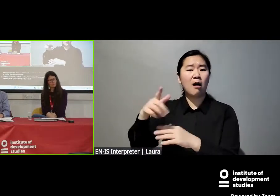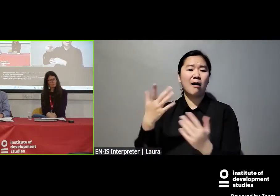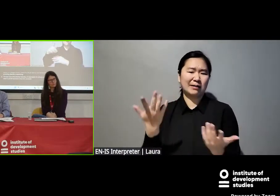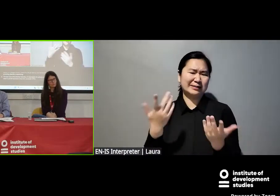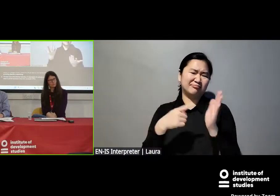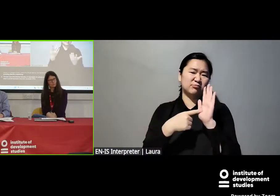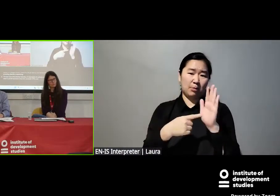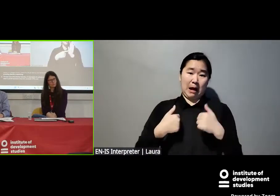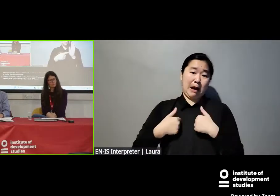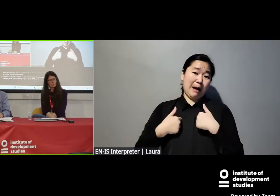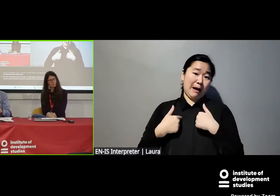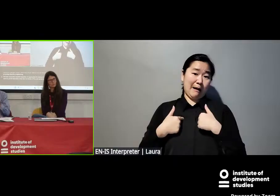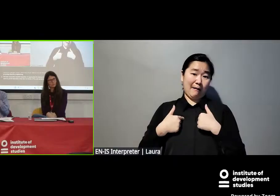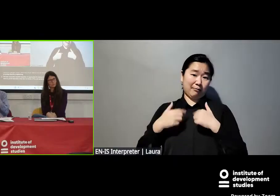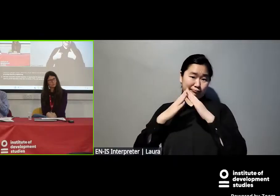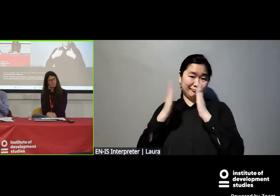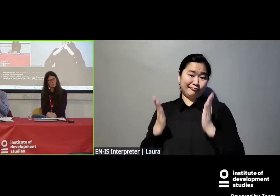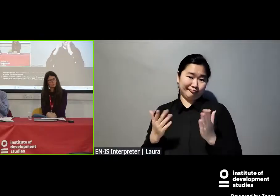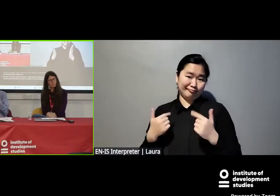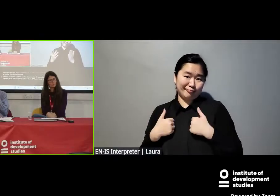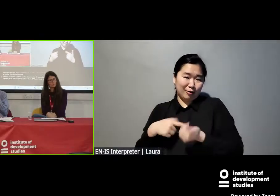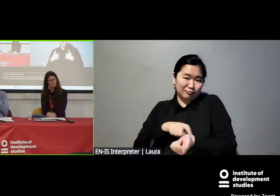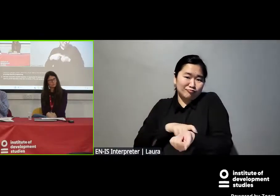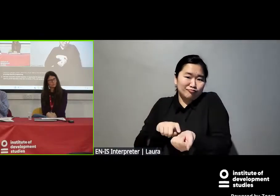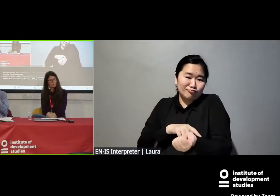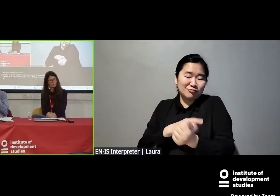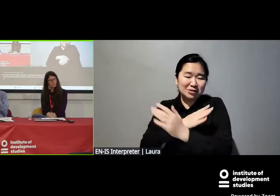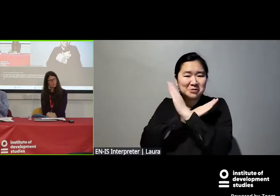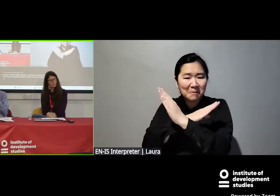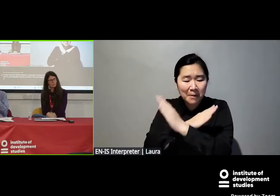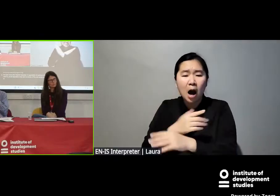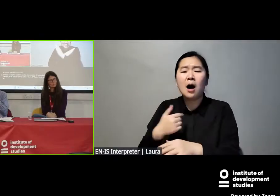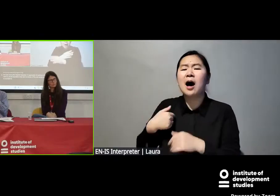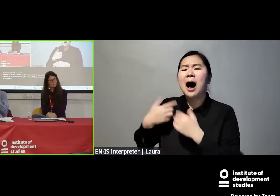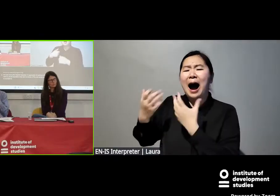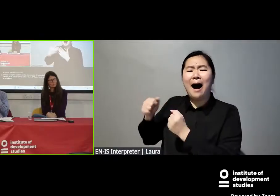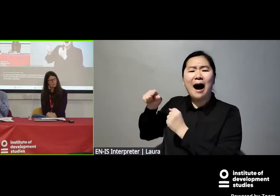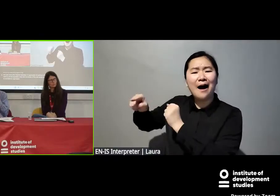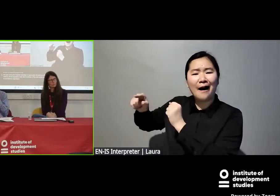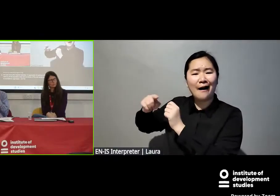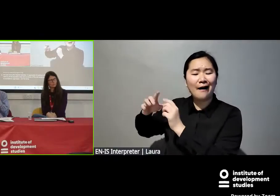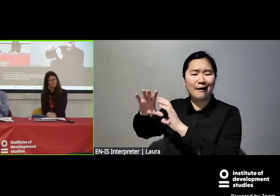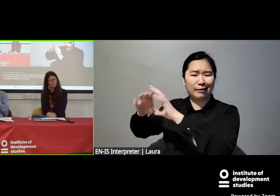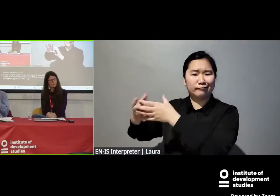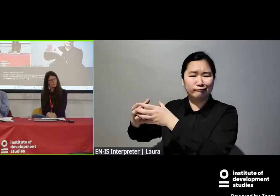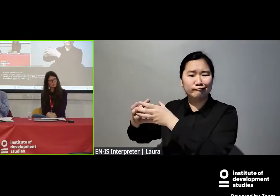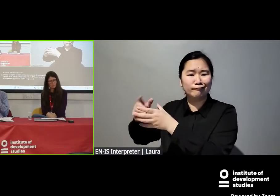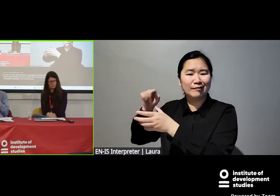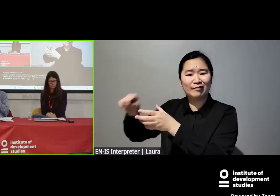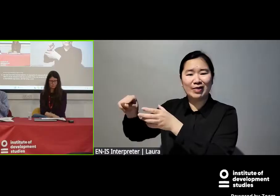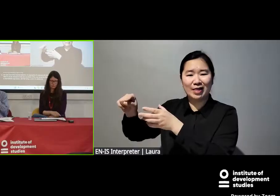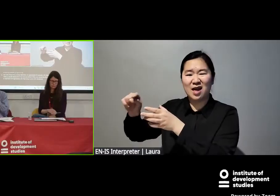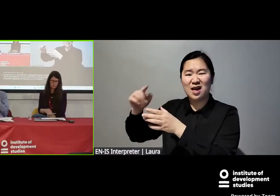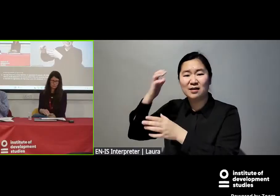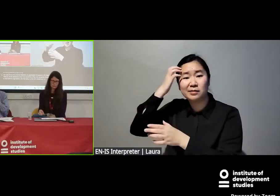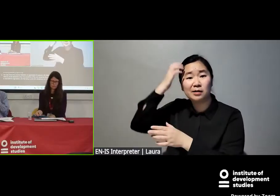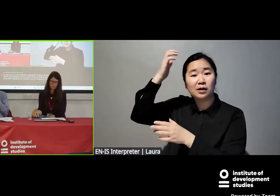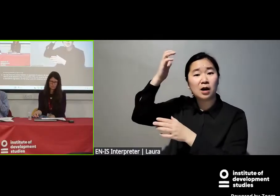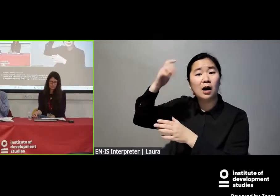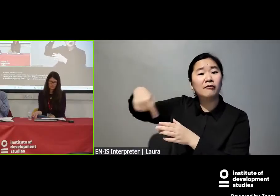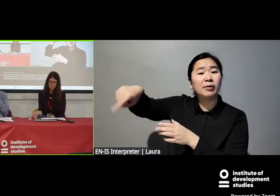one, ZAFOD, as they are a federation, they're also actively looking for funding to directly implement programs